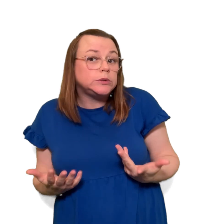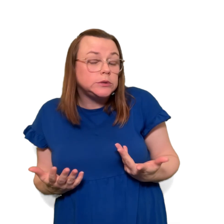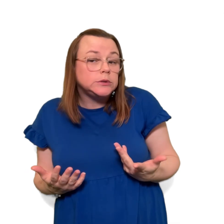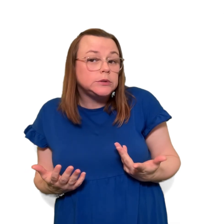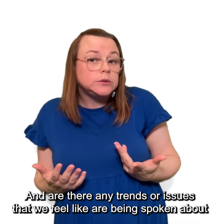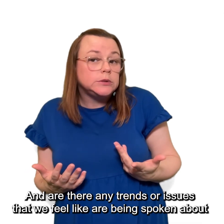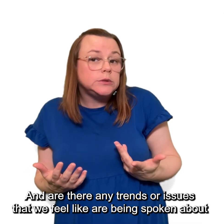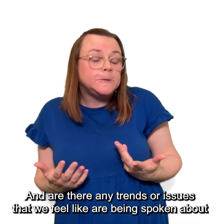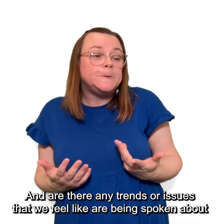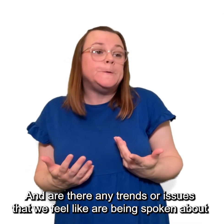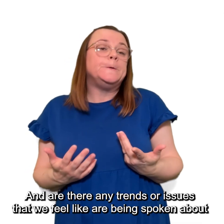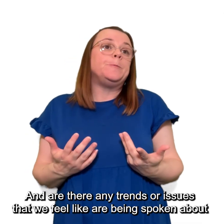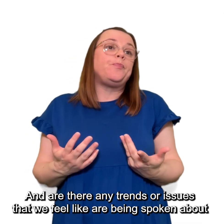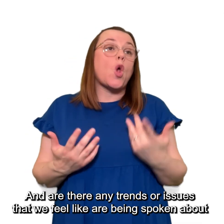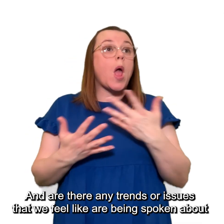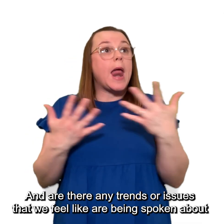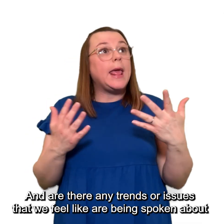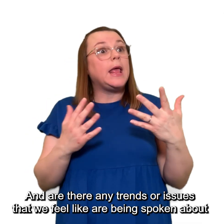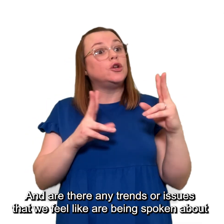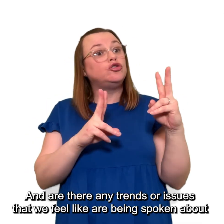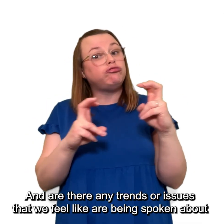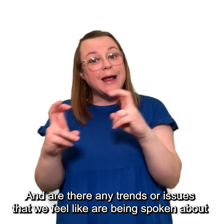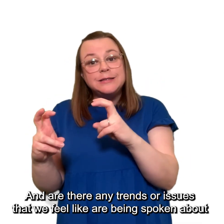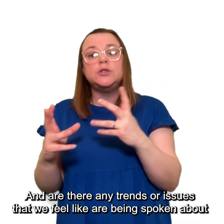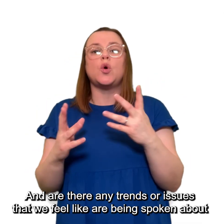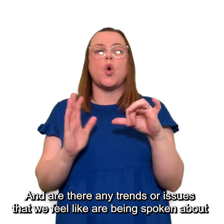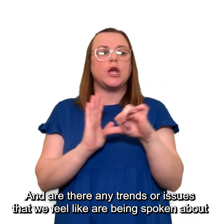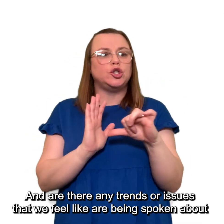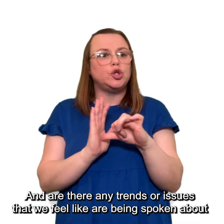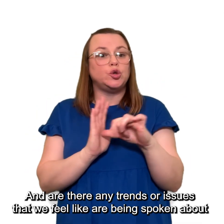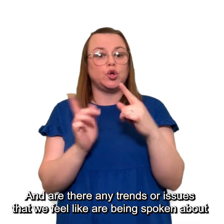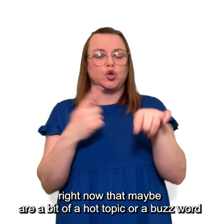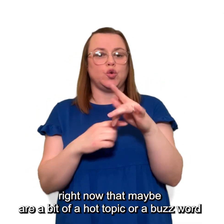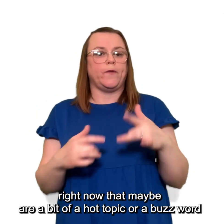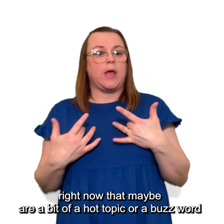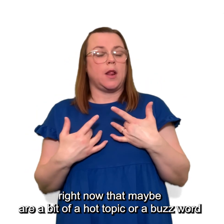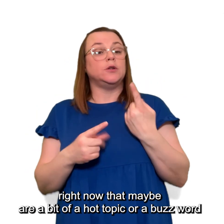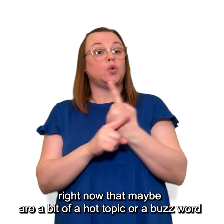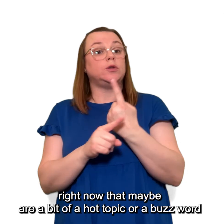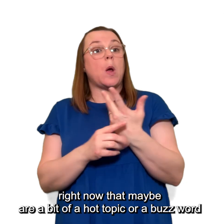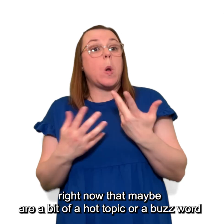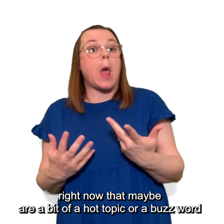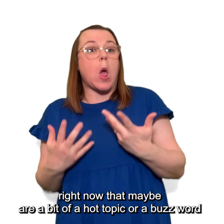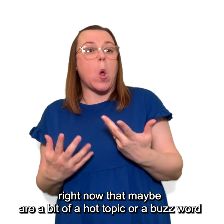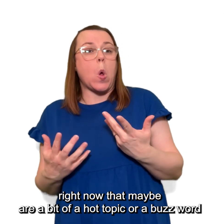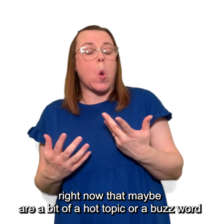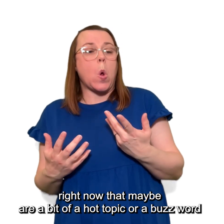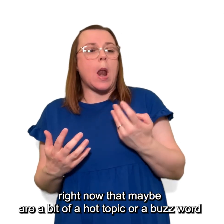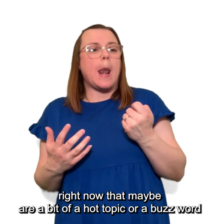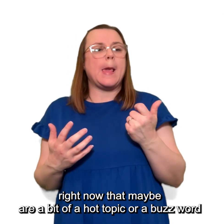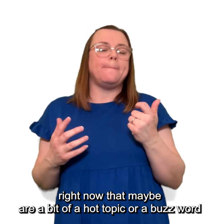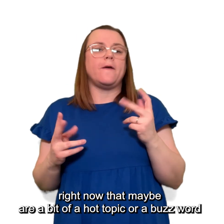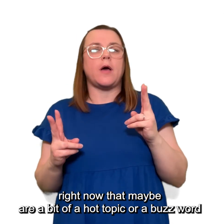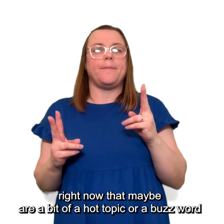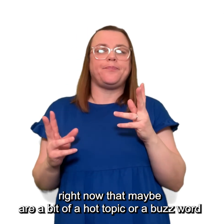abuse? And are there any trends or issues that we feel like are being spoken about right now that maybe are a bit of